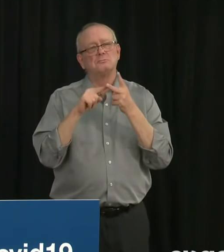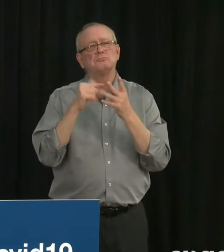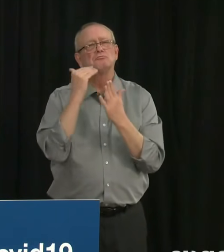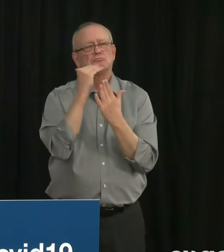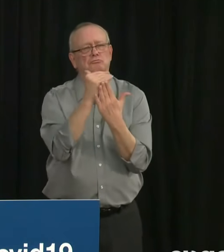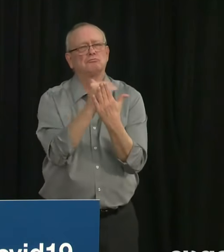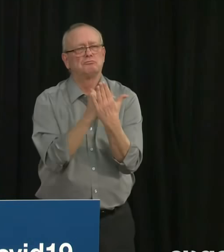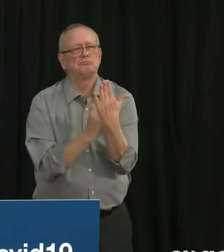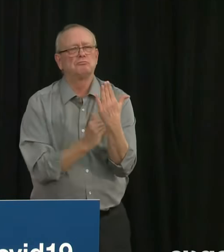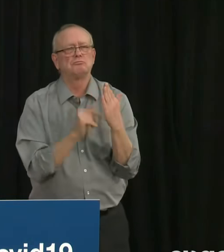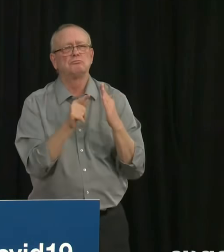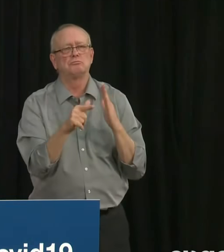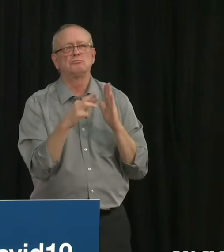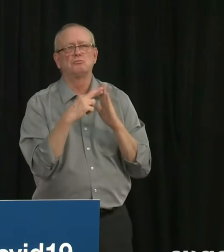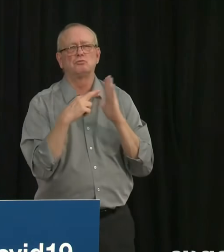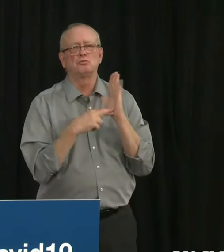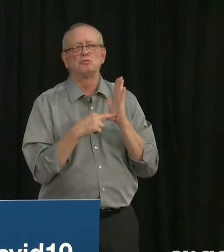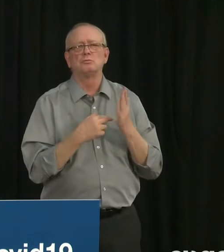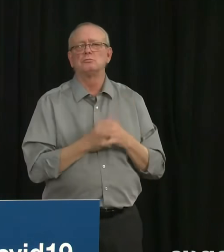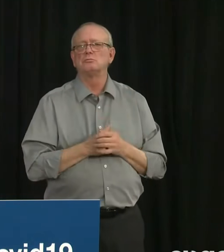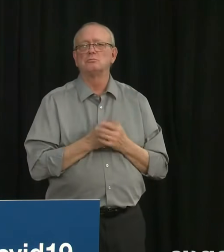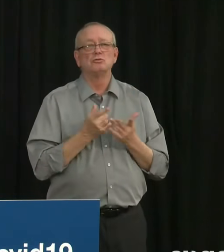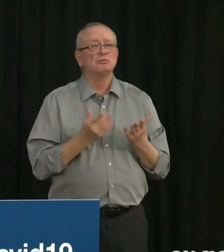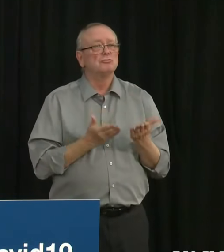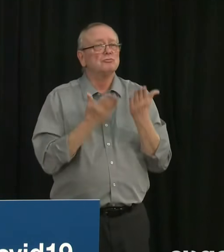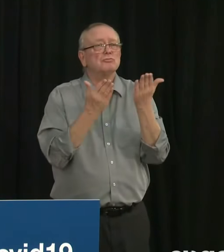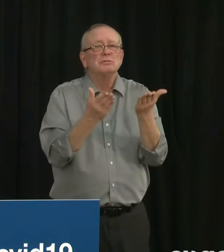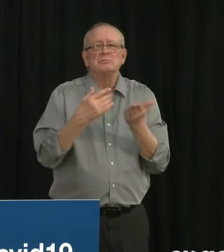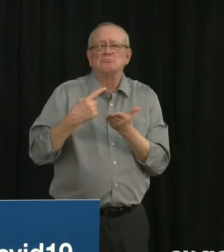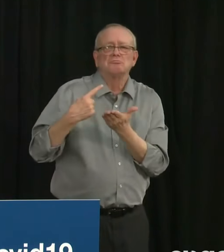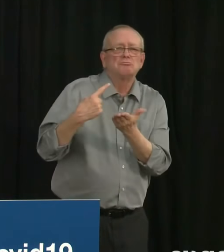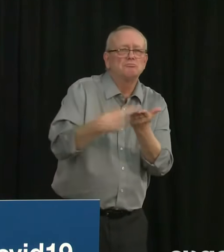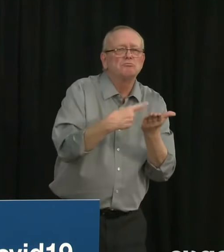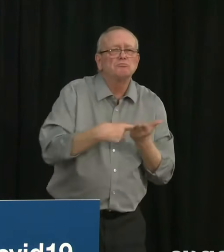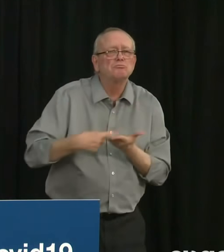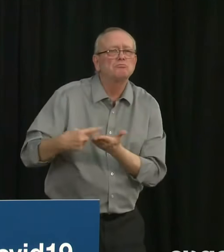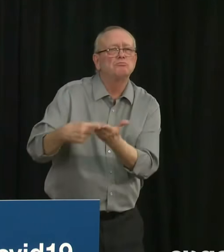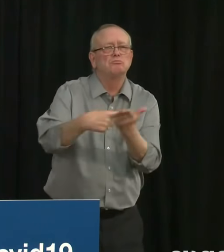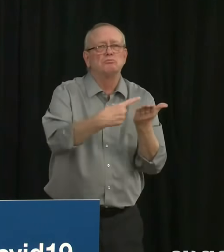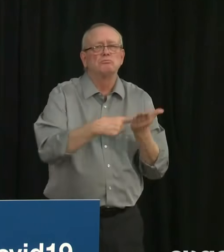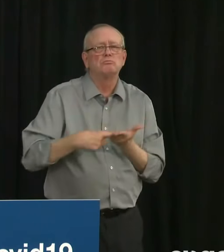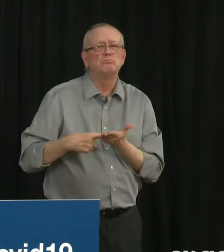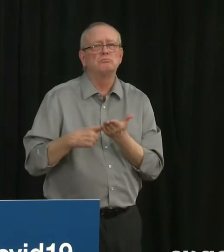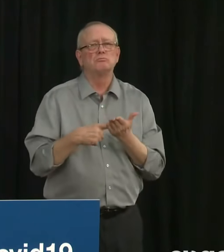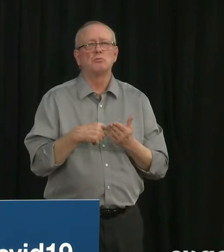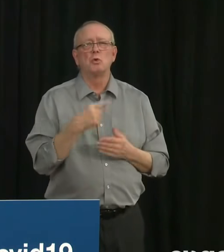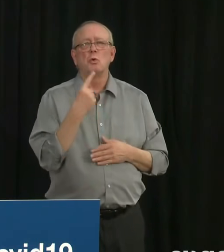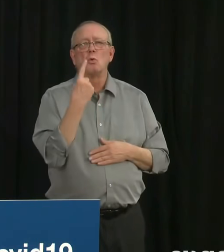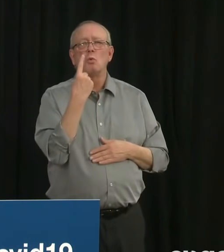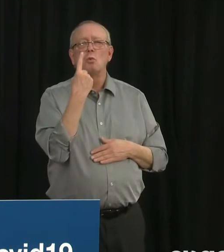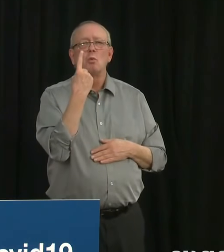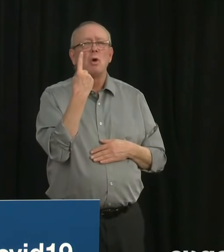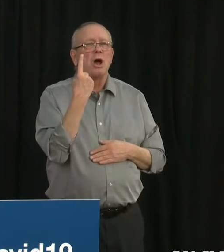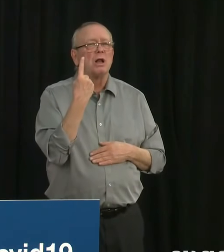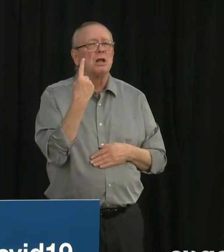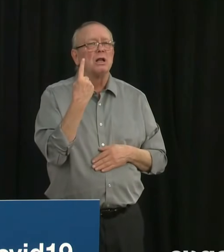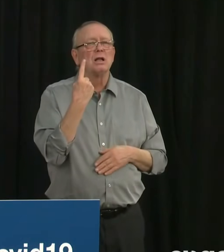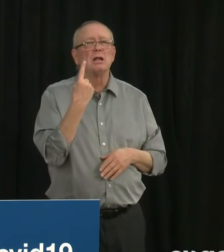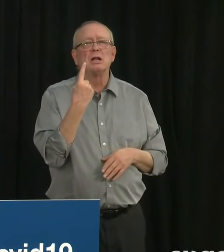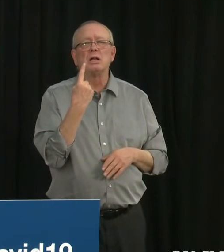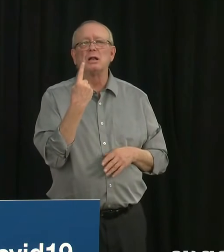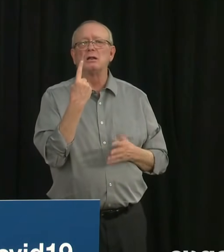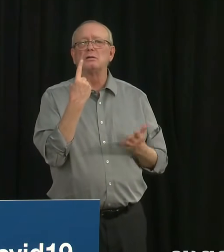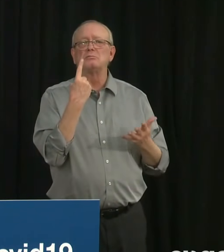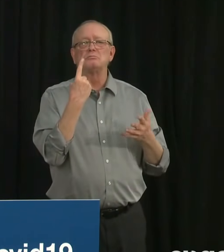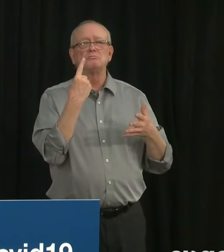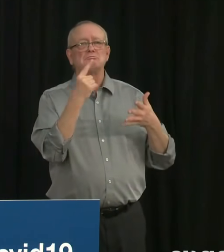ones that were discussed at length. There's no single option that's going to end the pandemic